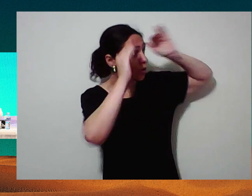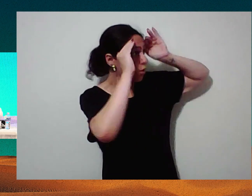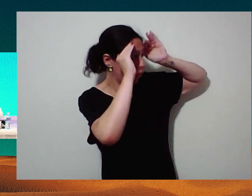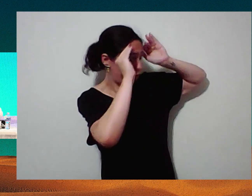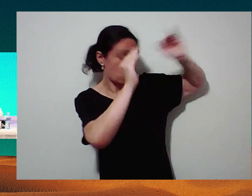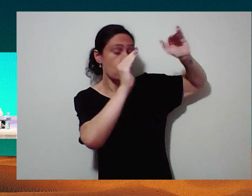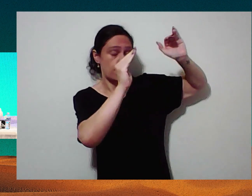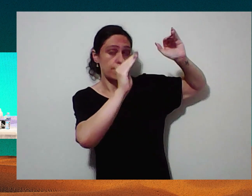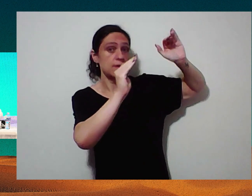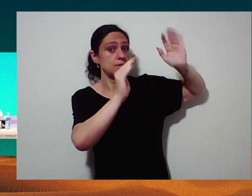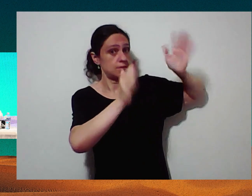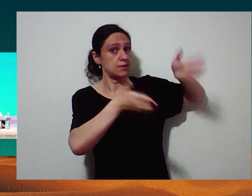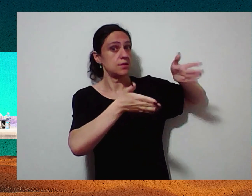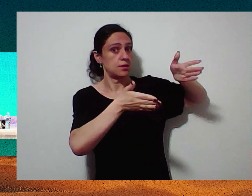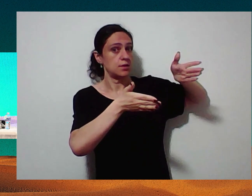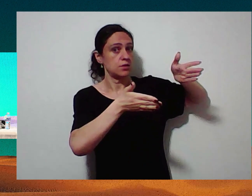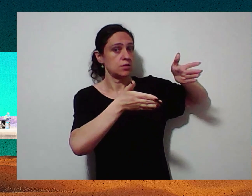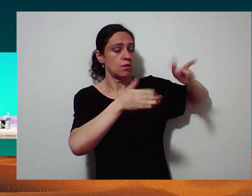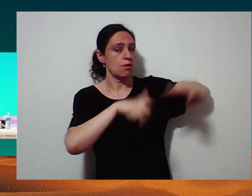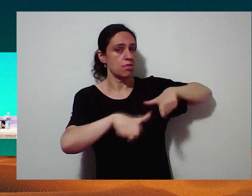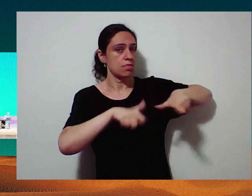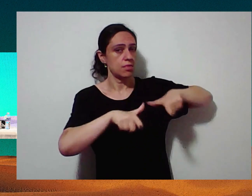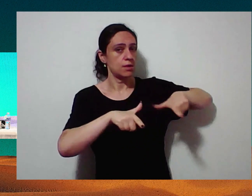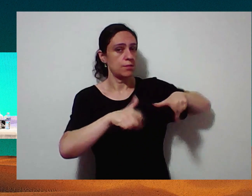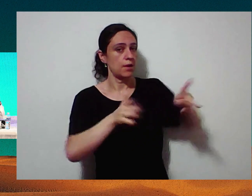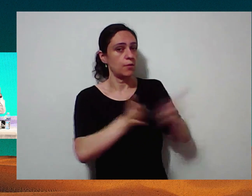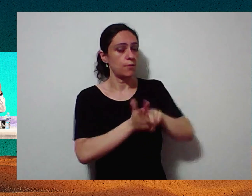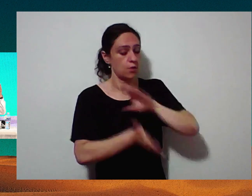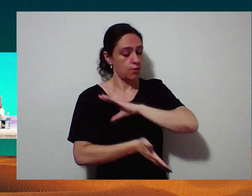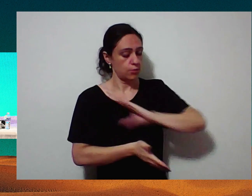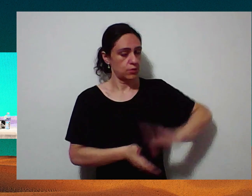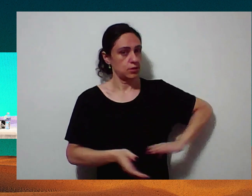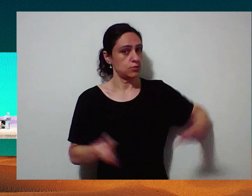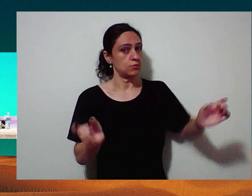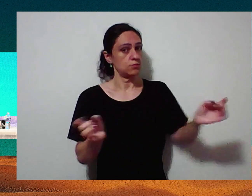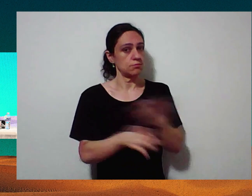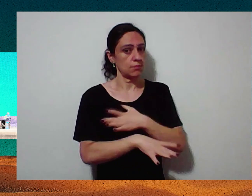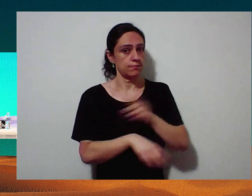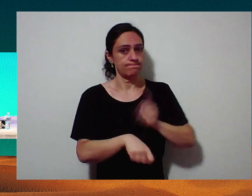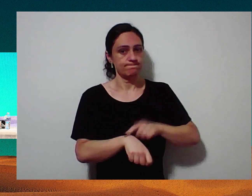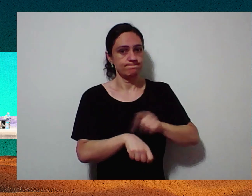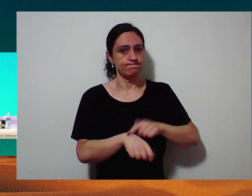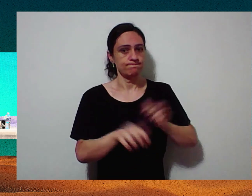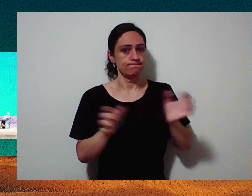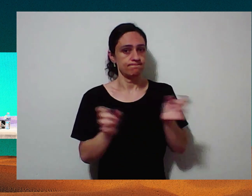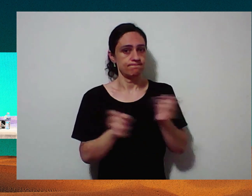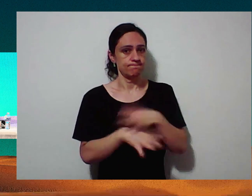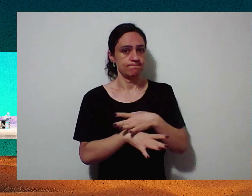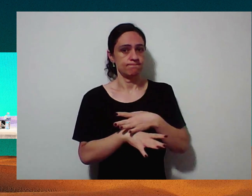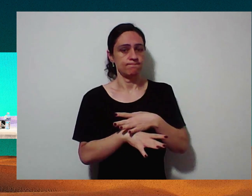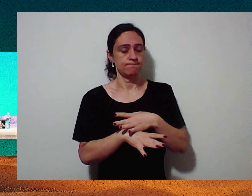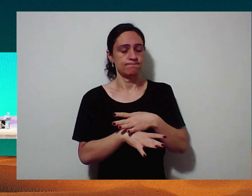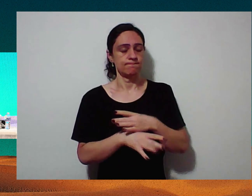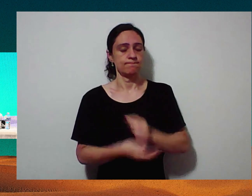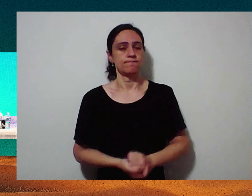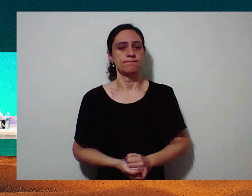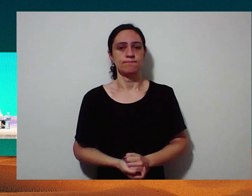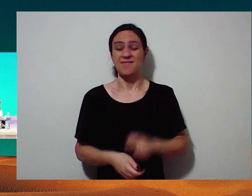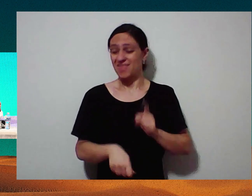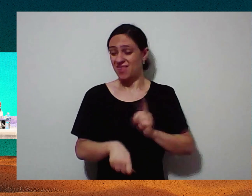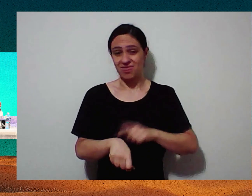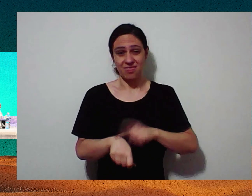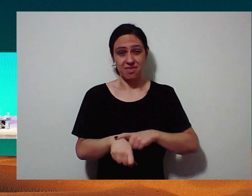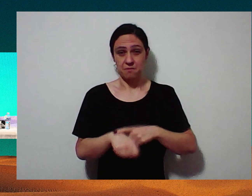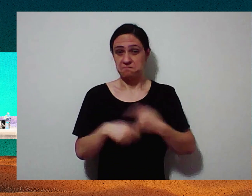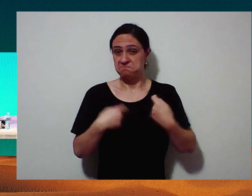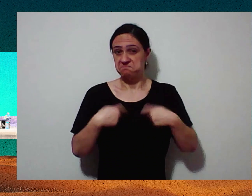headship, terminará o tempo. then time will end. Não haverá mais necessidade do tempo. There will be no need